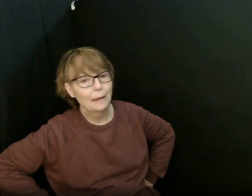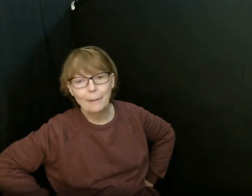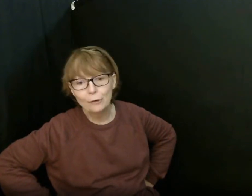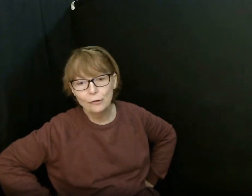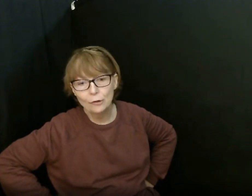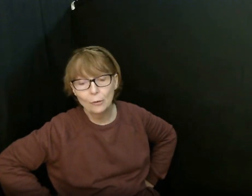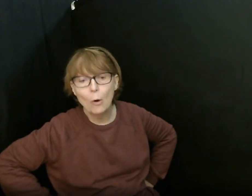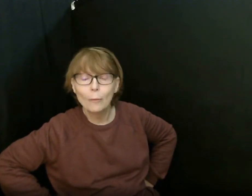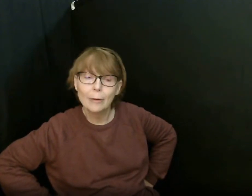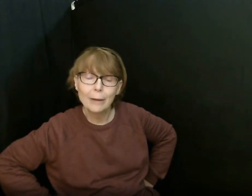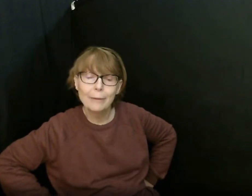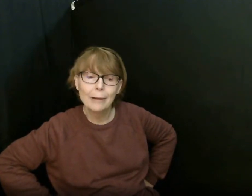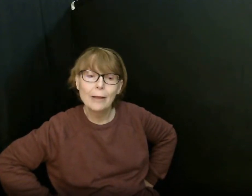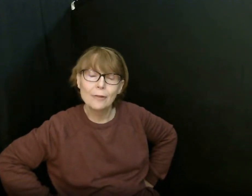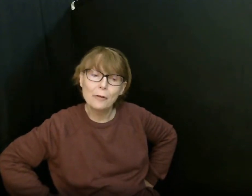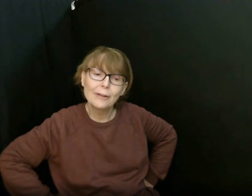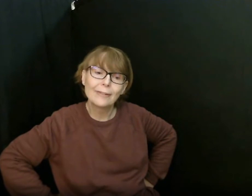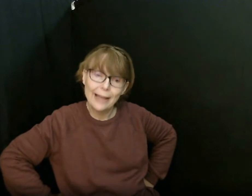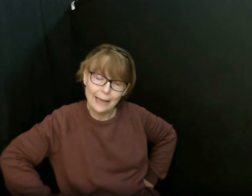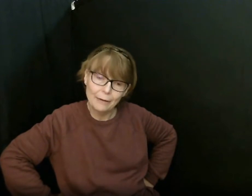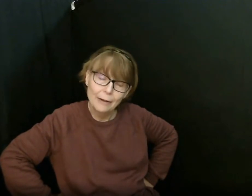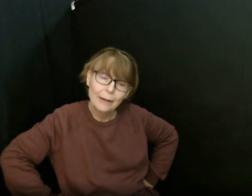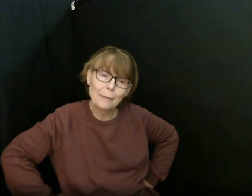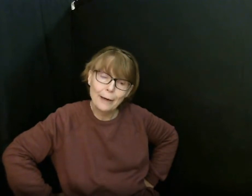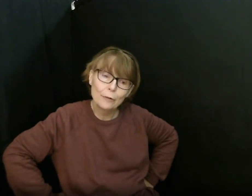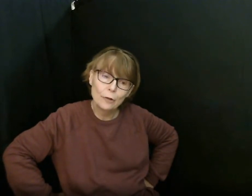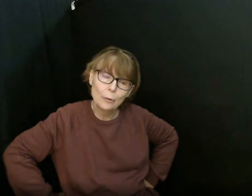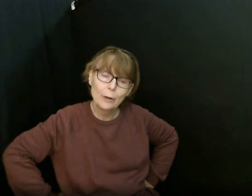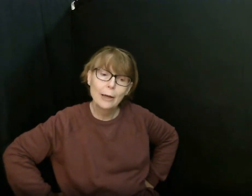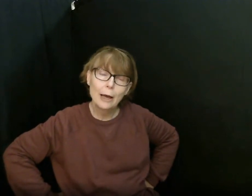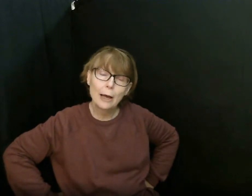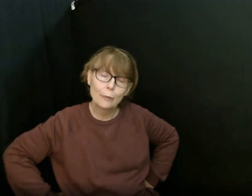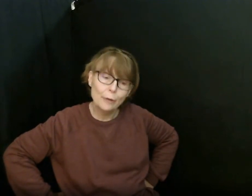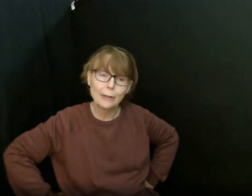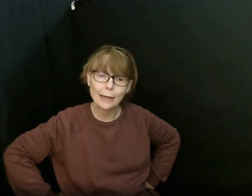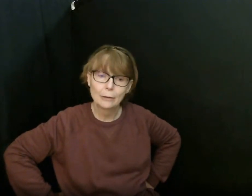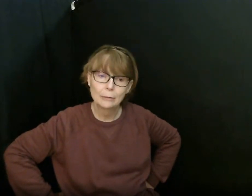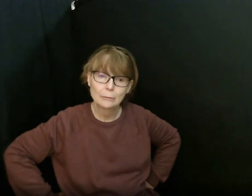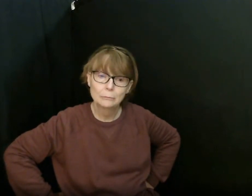Compared to, or maybe Sutherland's Lake compared to Crater Lake.